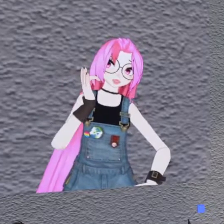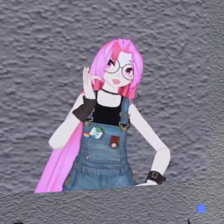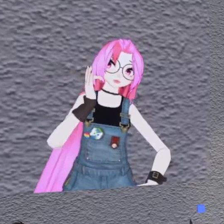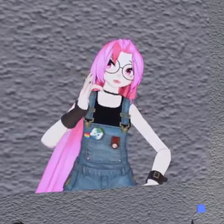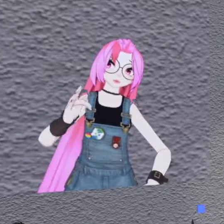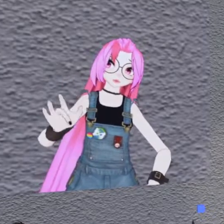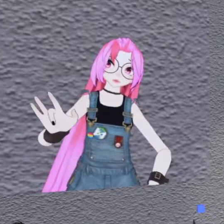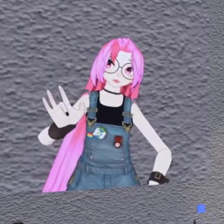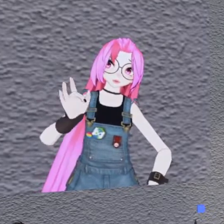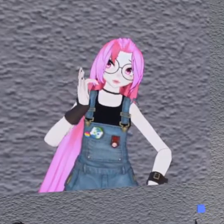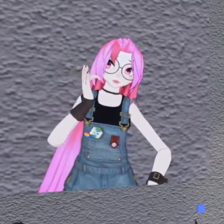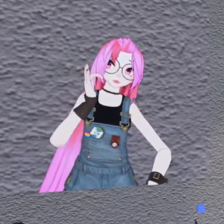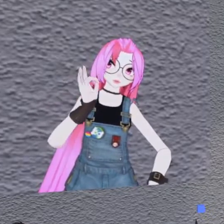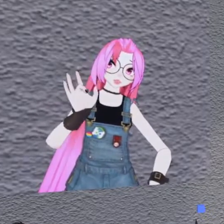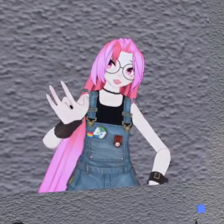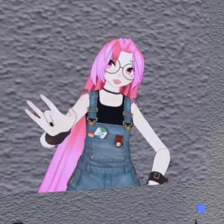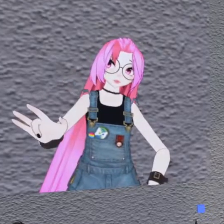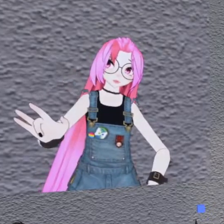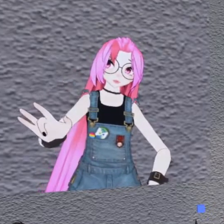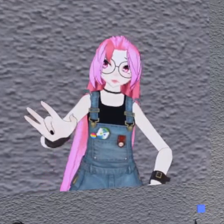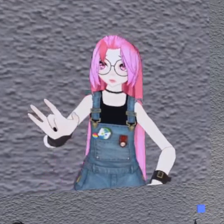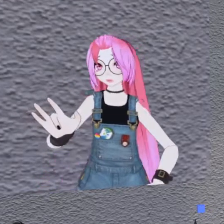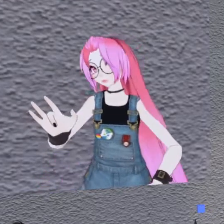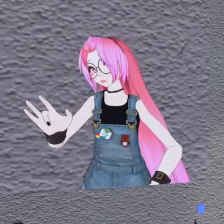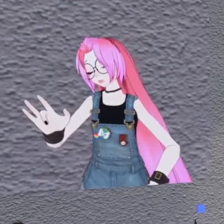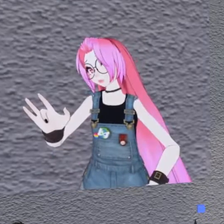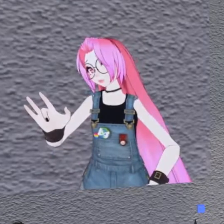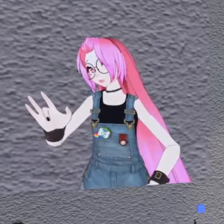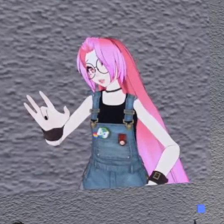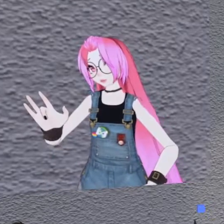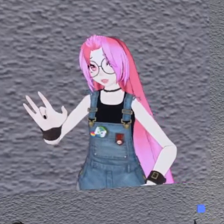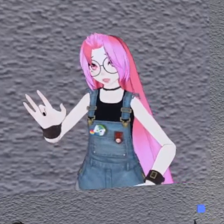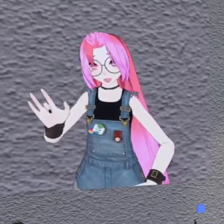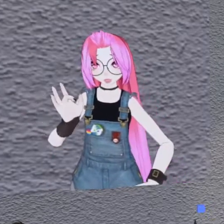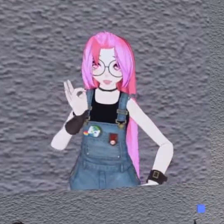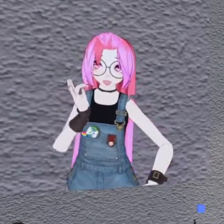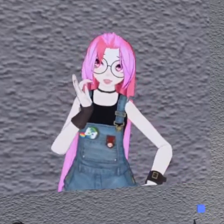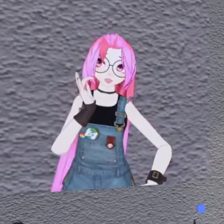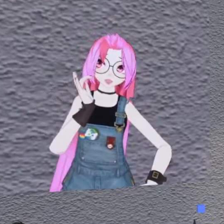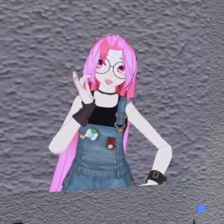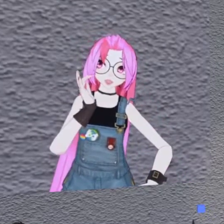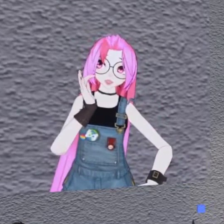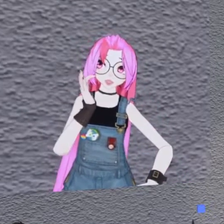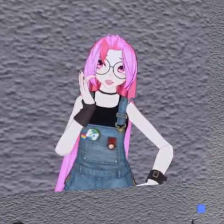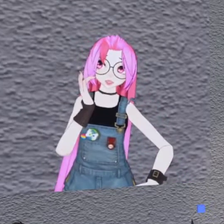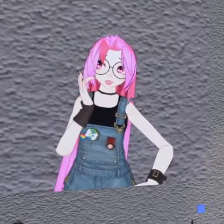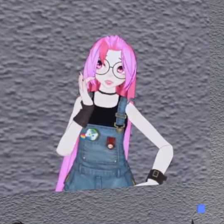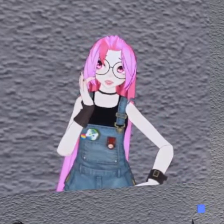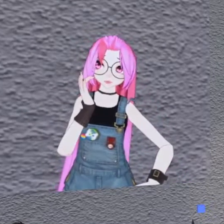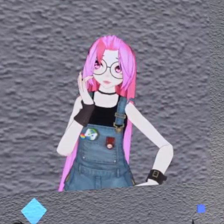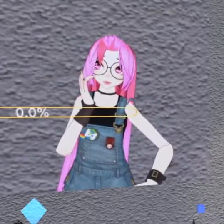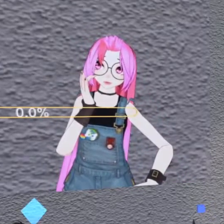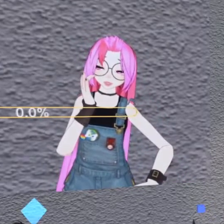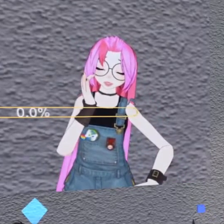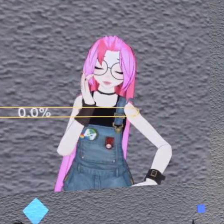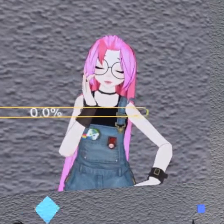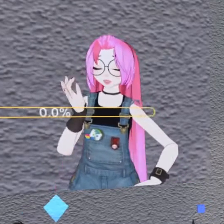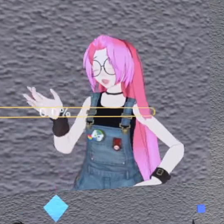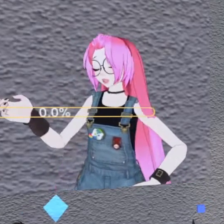Is it meant to be Gold? like your actual cheek, or you? Yep, like touching your cheek. Your middle finger touches your cheek. It's like